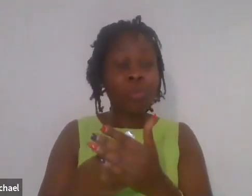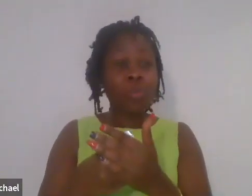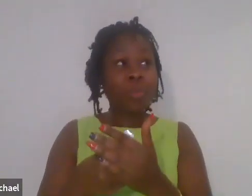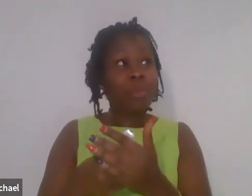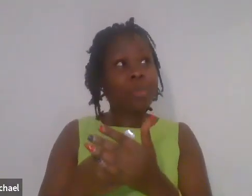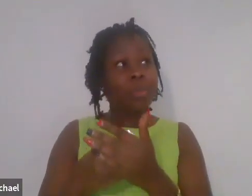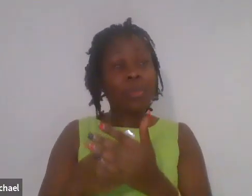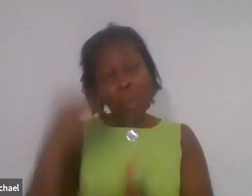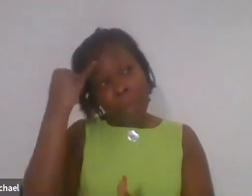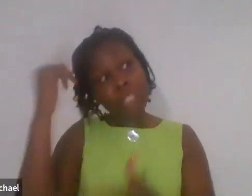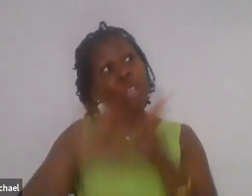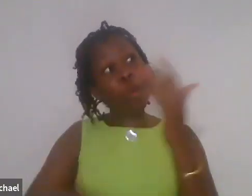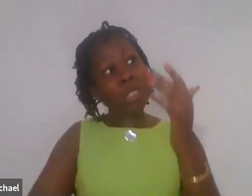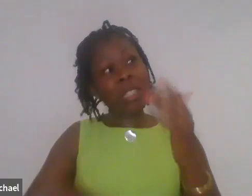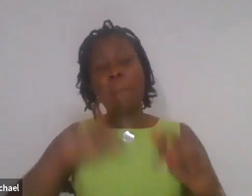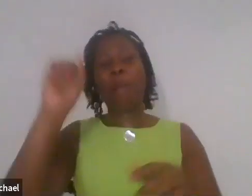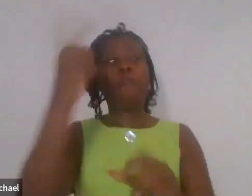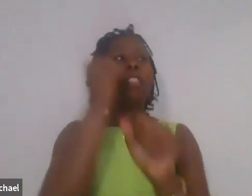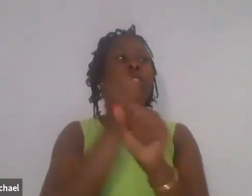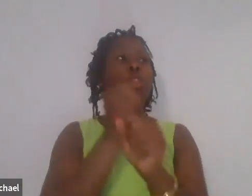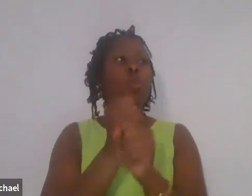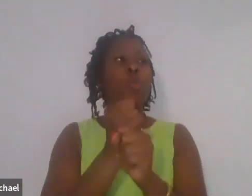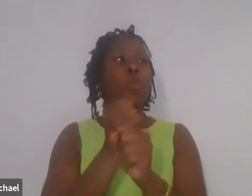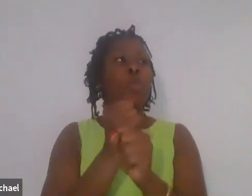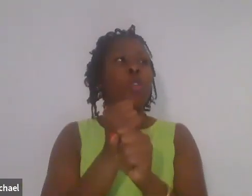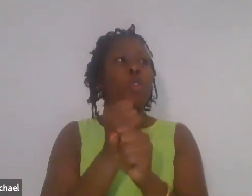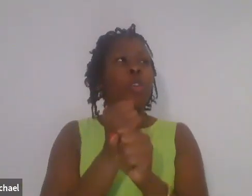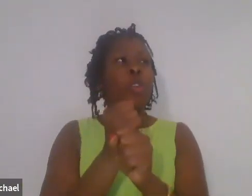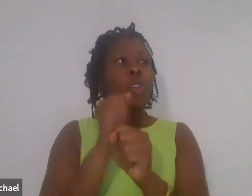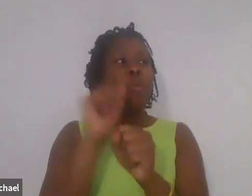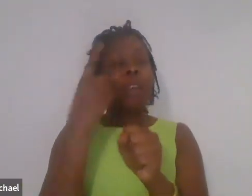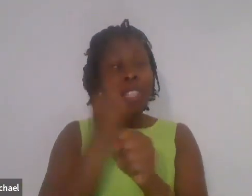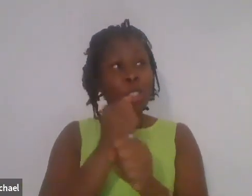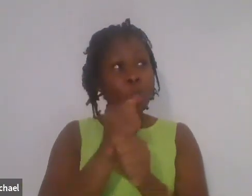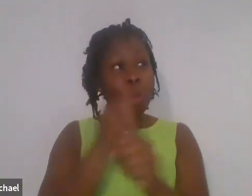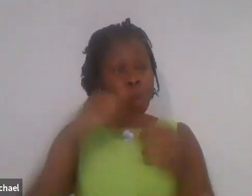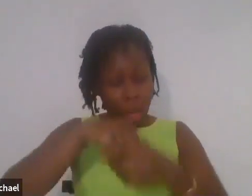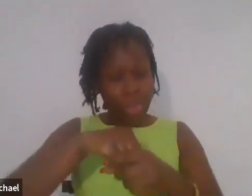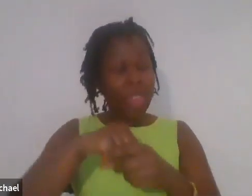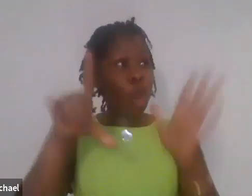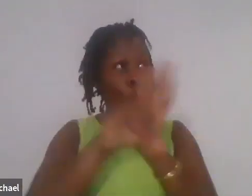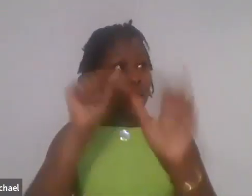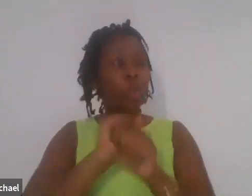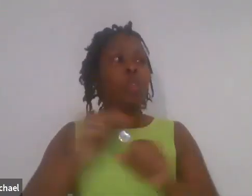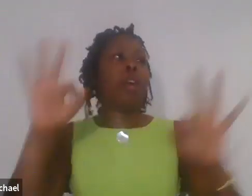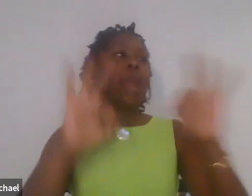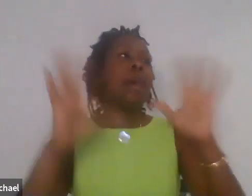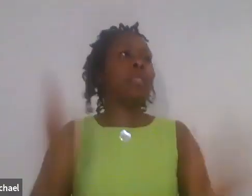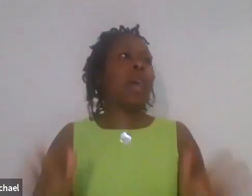I needed money to survive. Imagine what? My bachelor job. So you can imagine my first job within a law school. Within the law school.